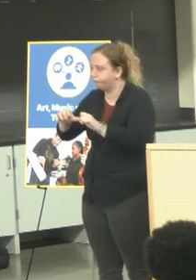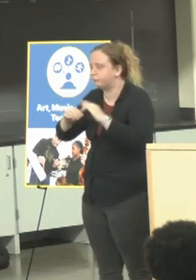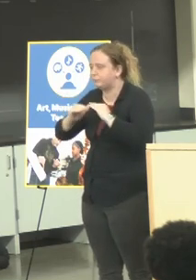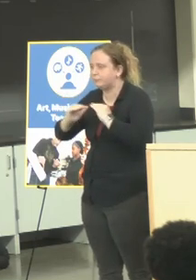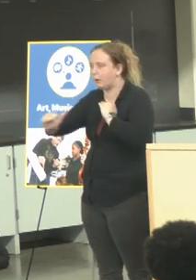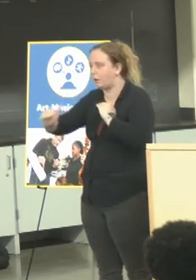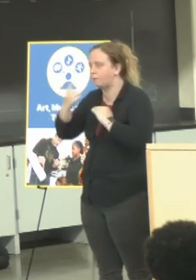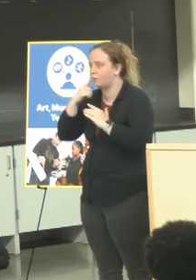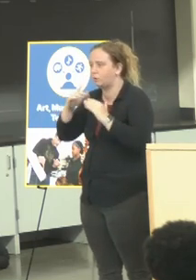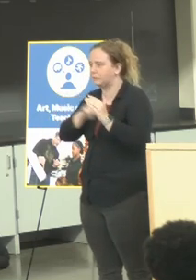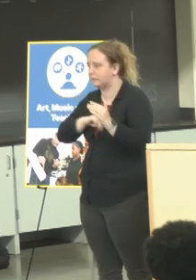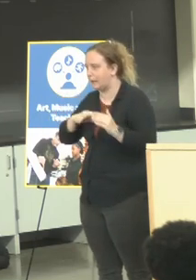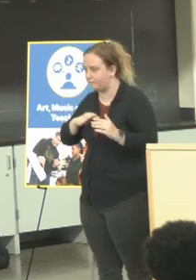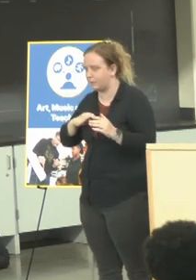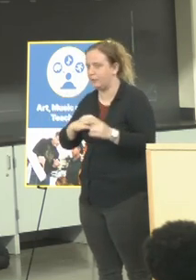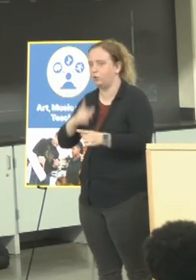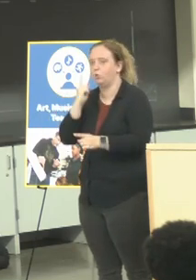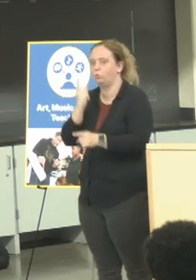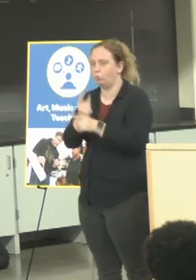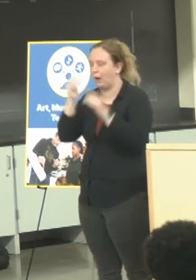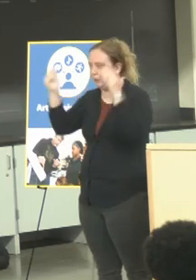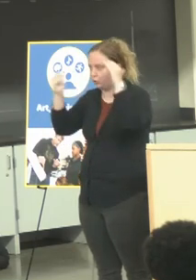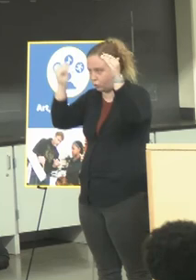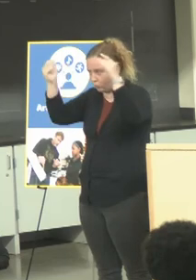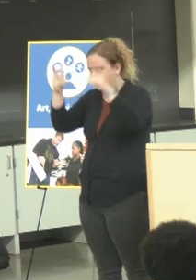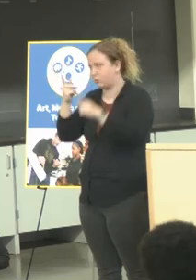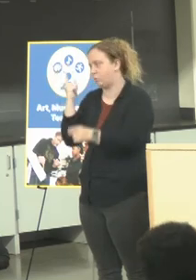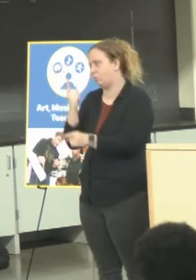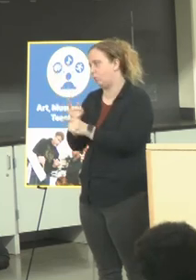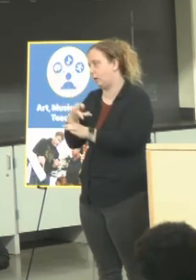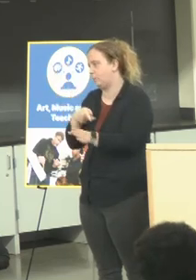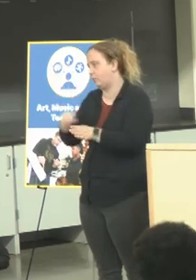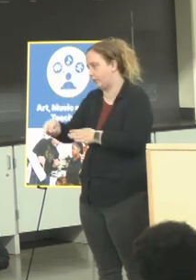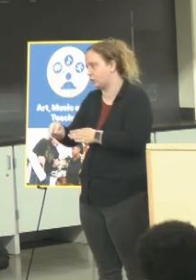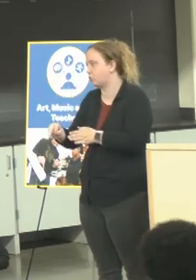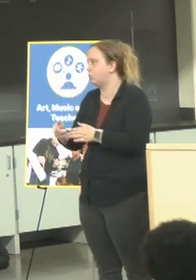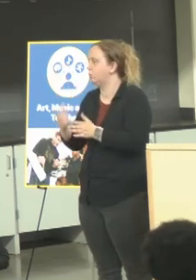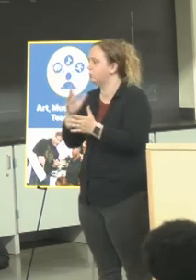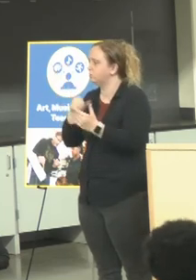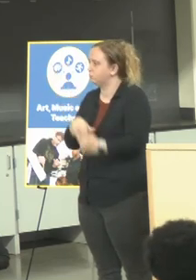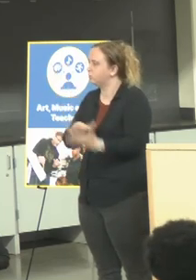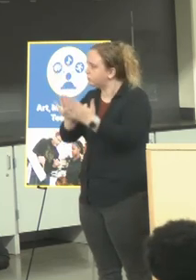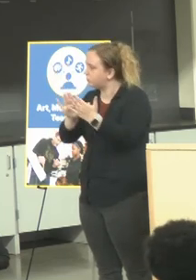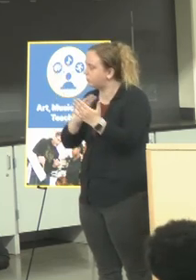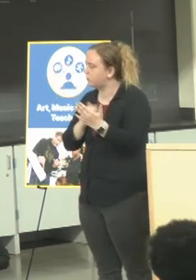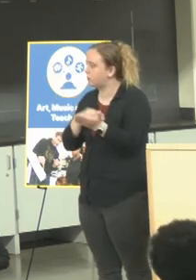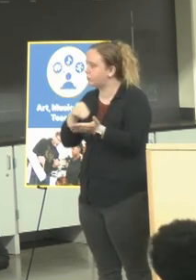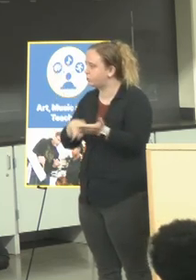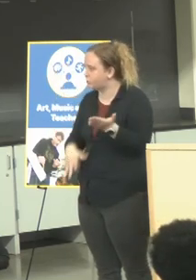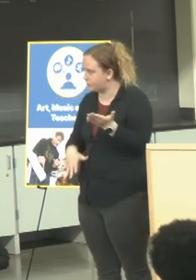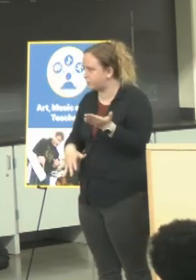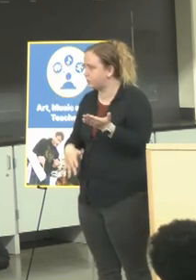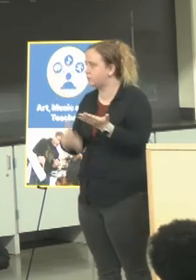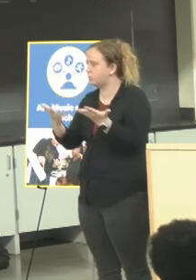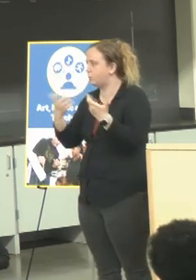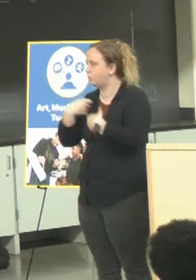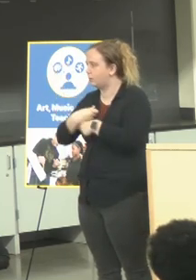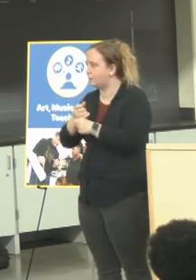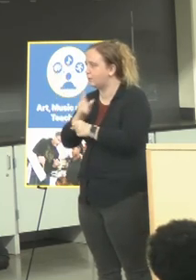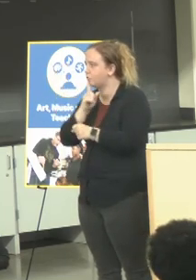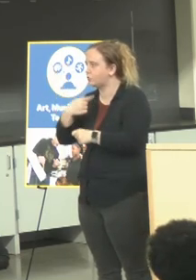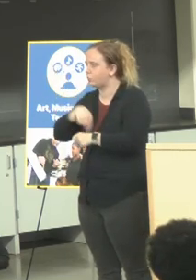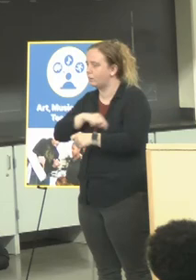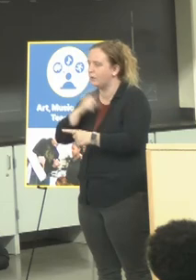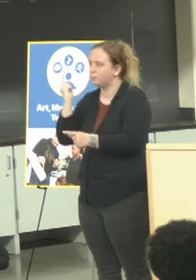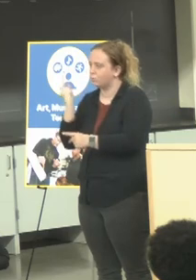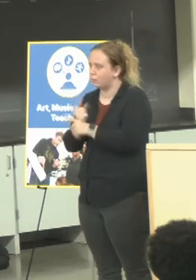with the right professionals are in front of our students. Again, I talked about the student experience. We want to make sure we have the right mix that's predictable